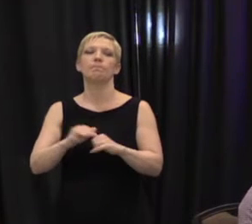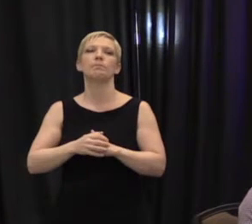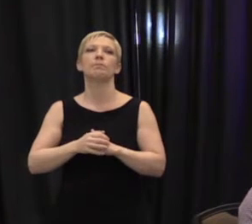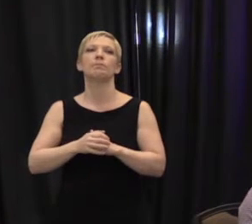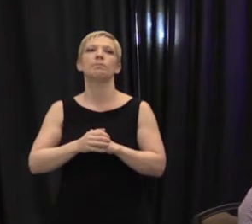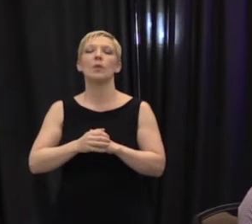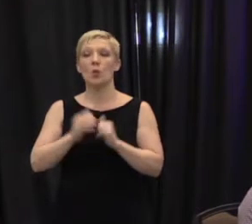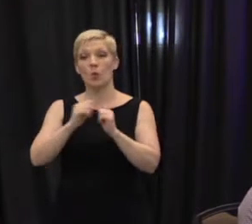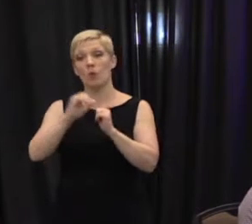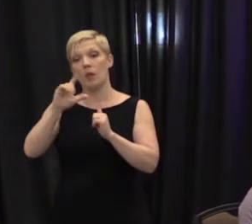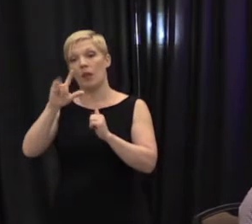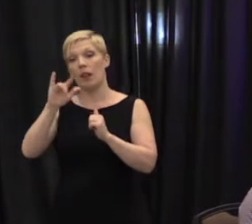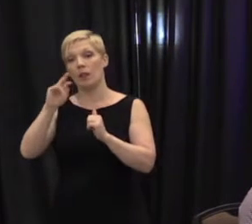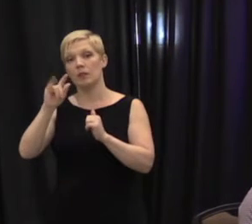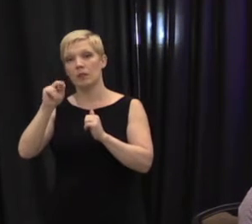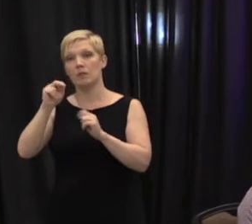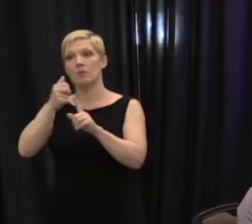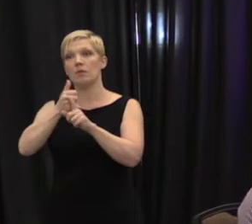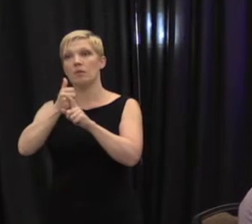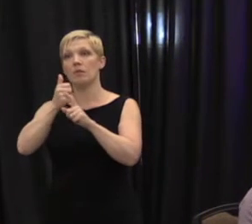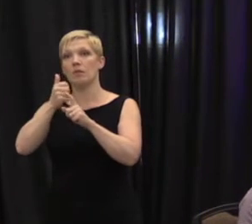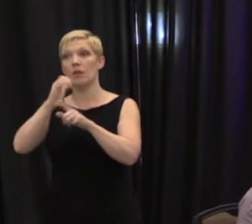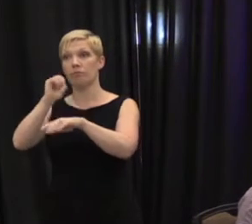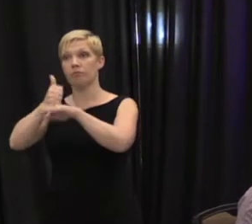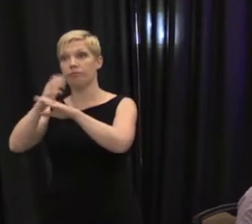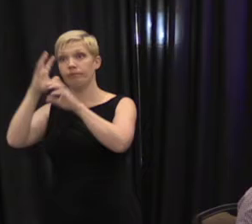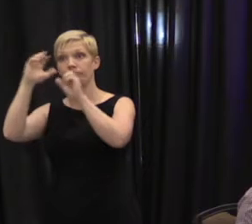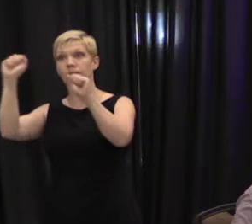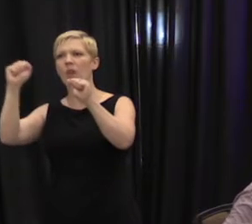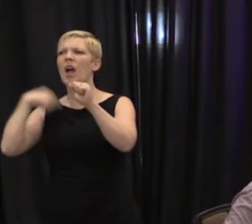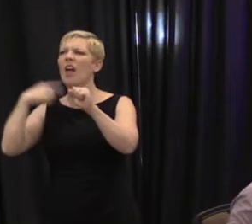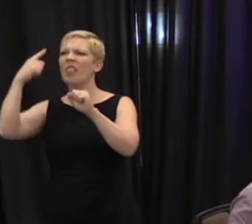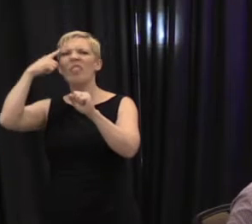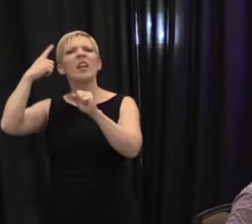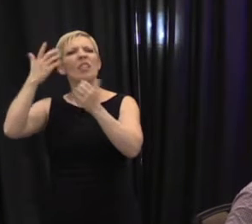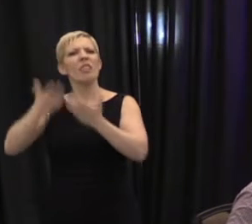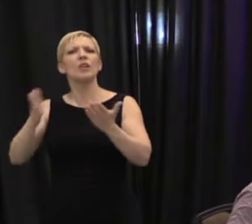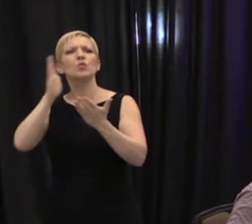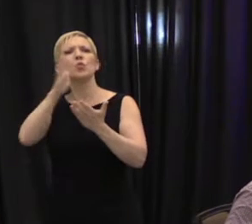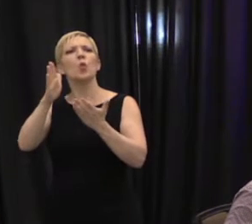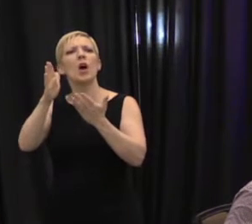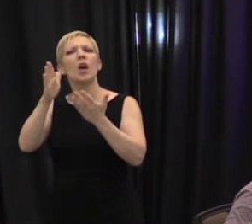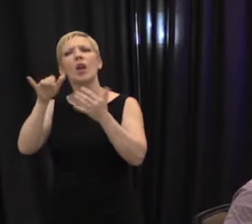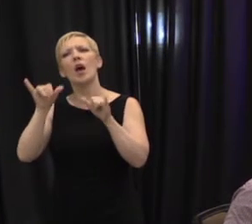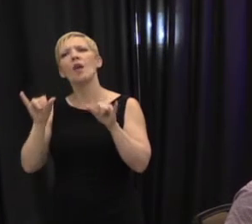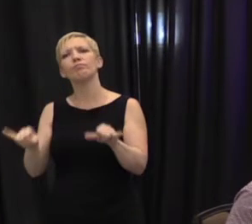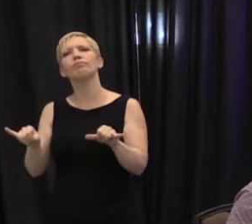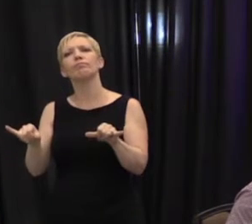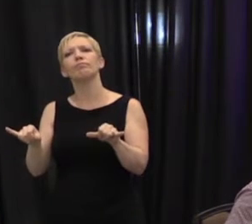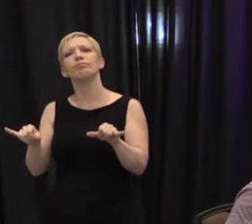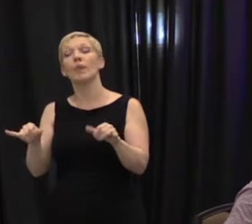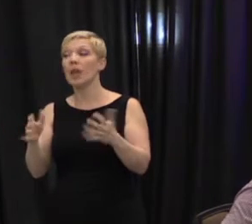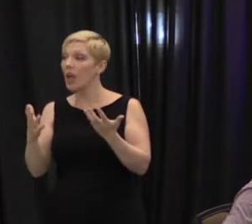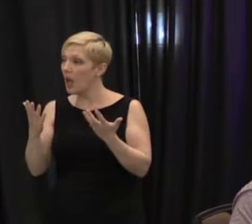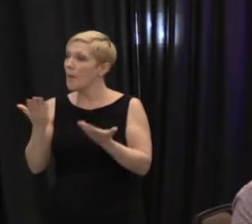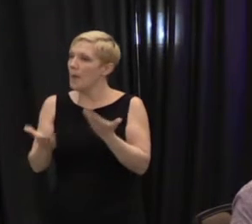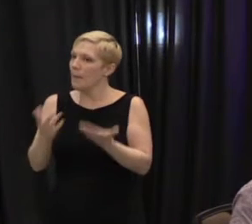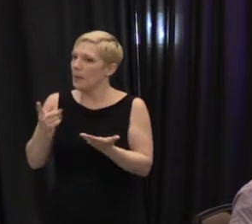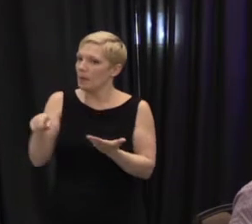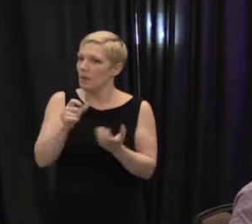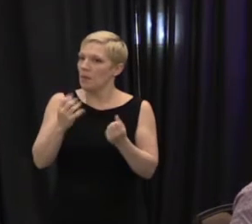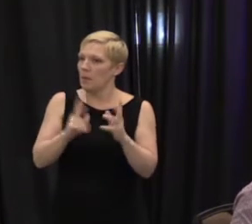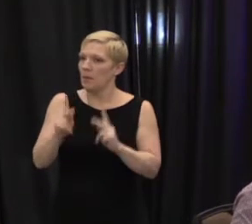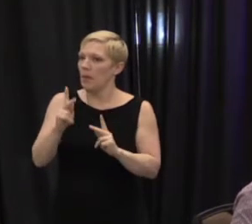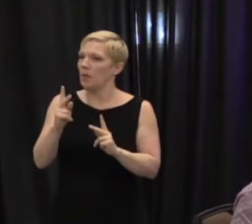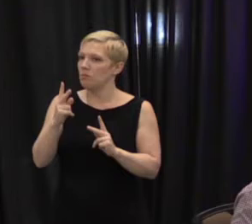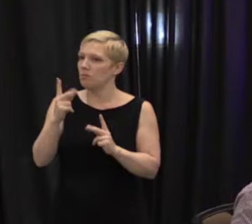the one thing that I've consistently said is that things would have been status quo. I know it probably doesn't seem like that for many people, but things would